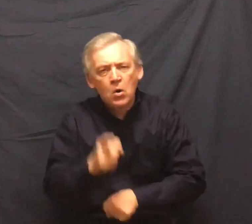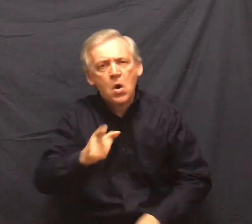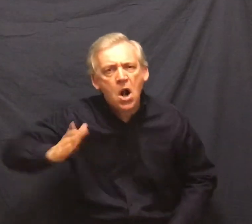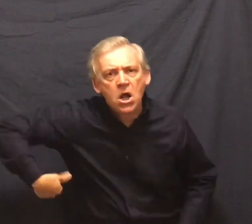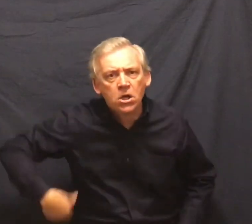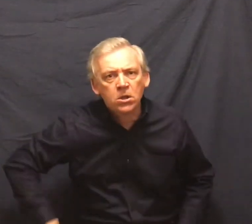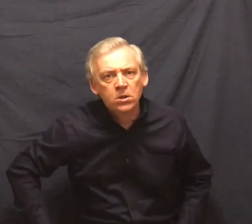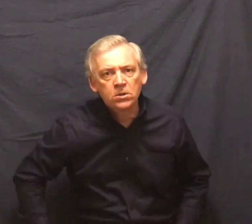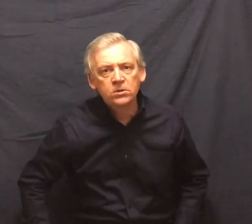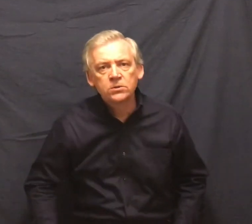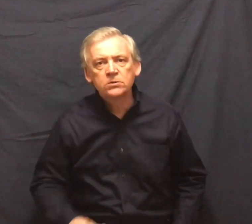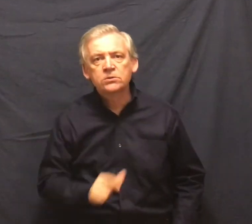George looked down at his feet.